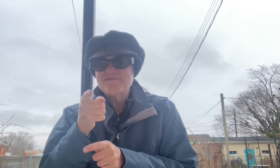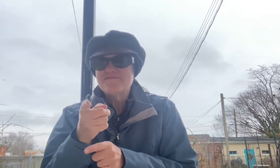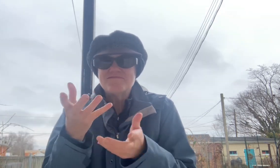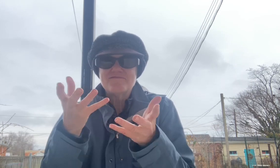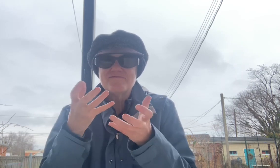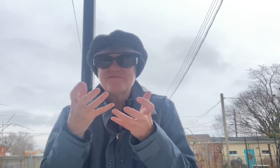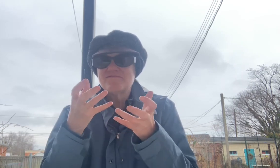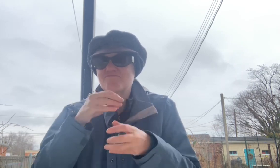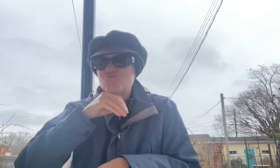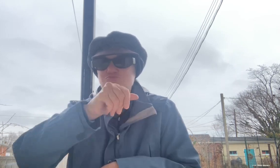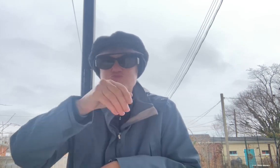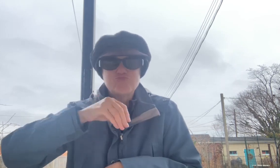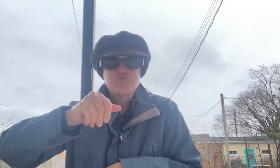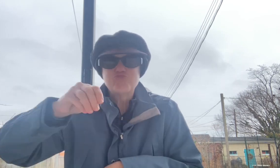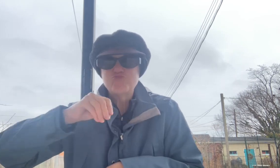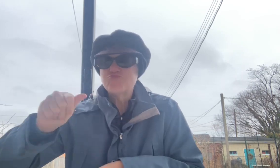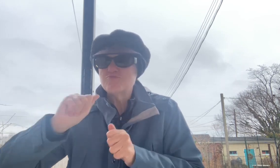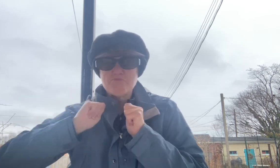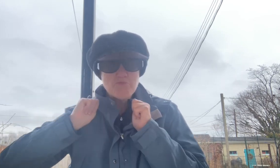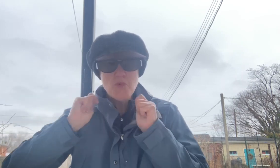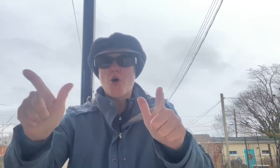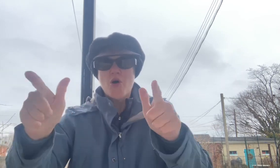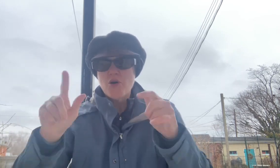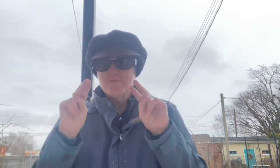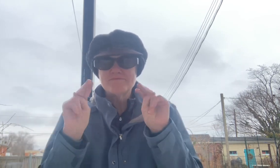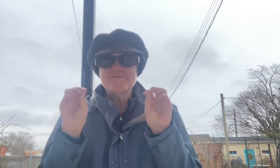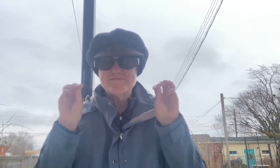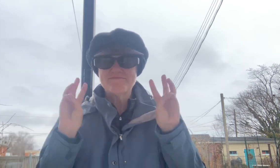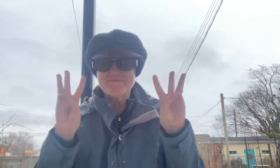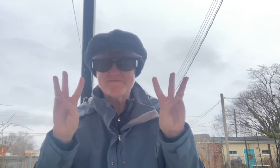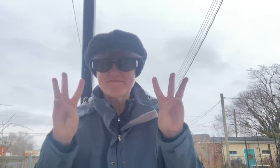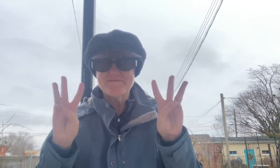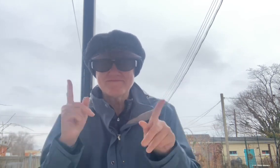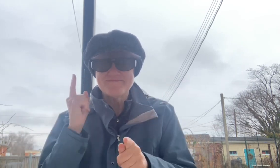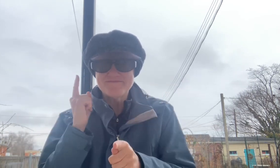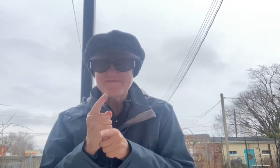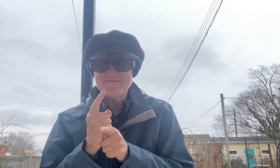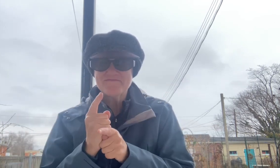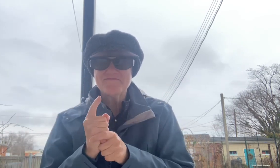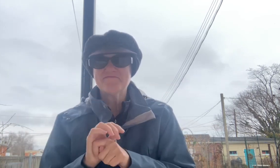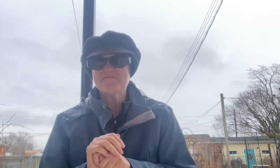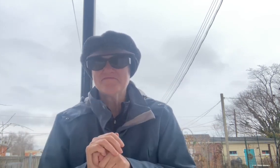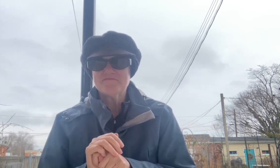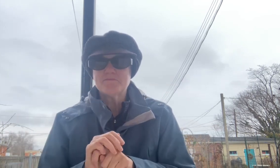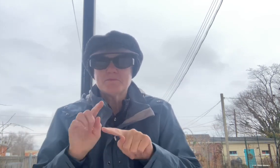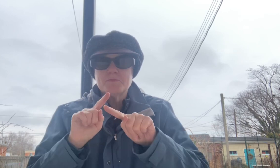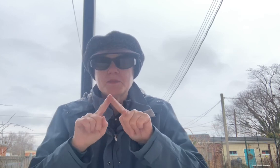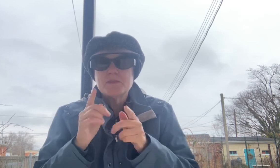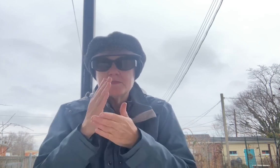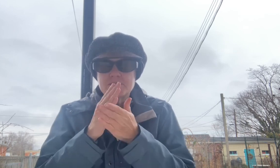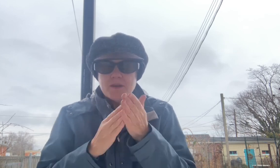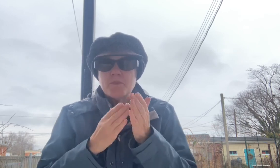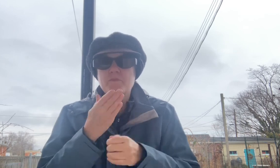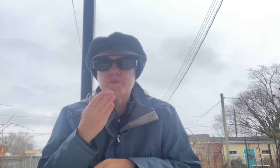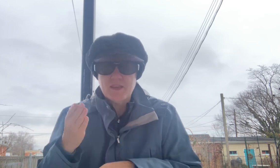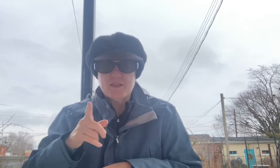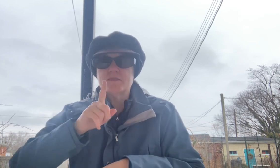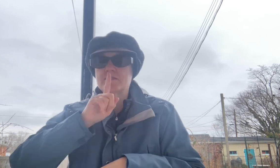hit, and you just want to start all the seeds right now. But